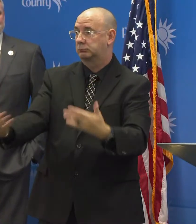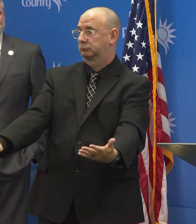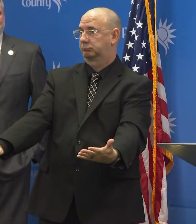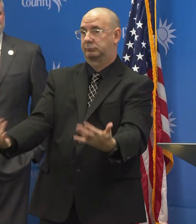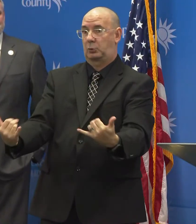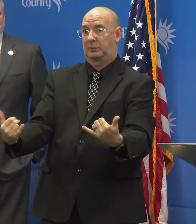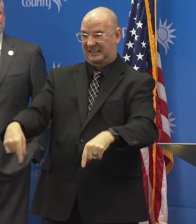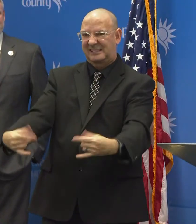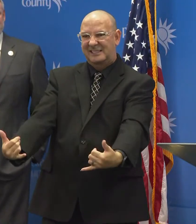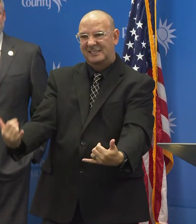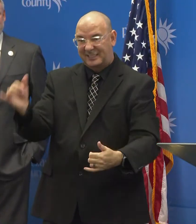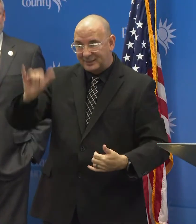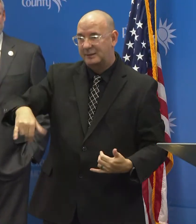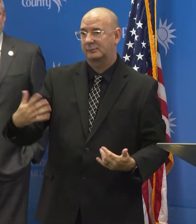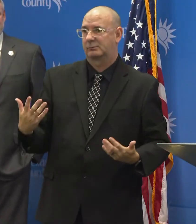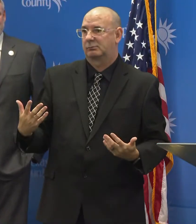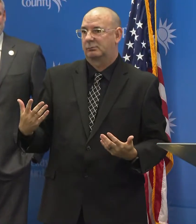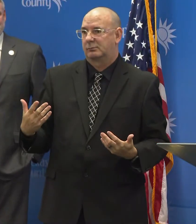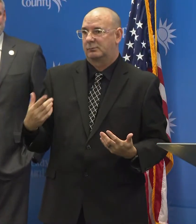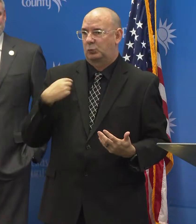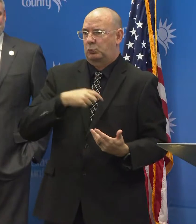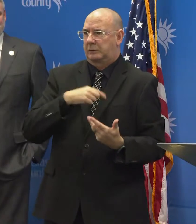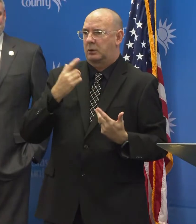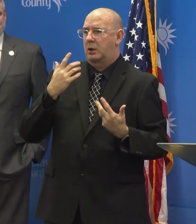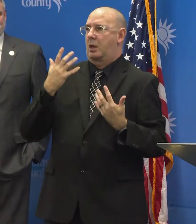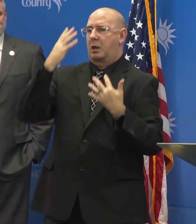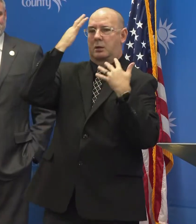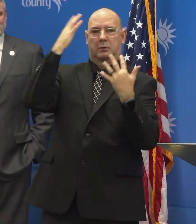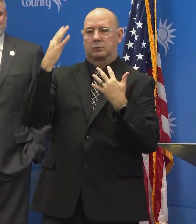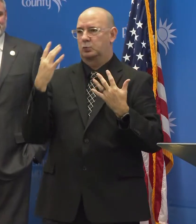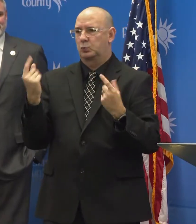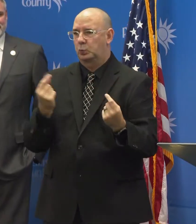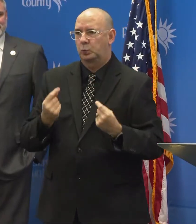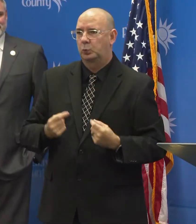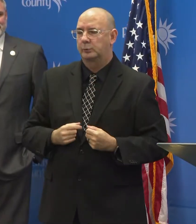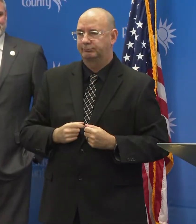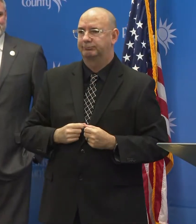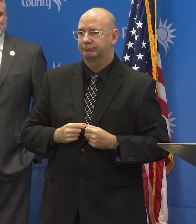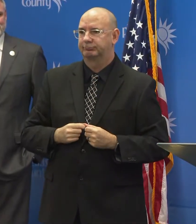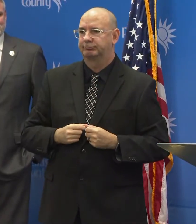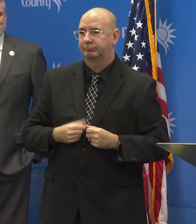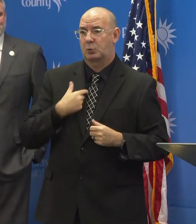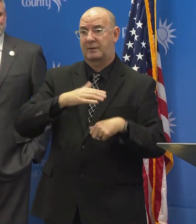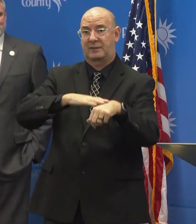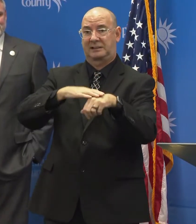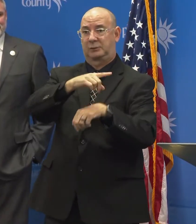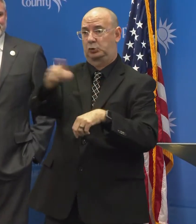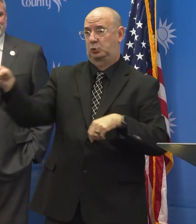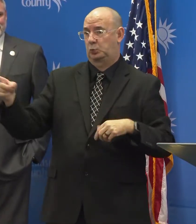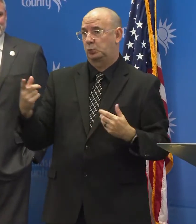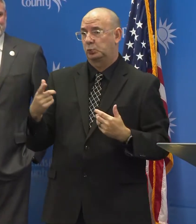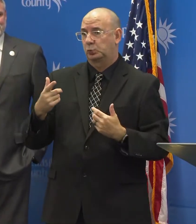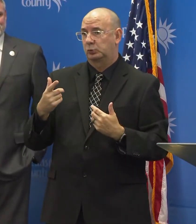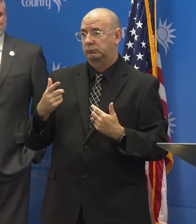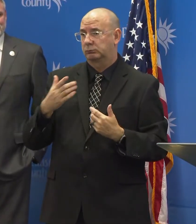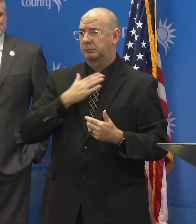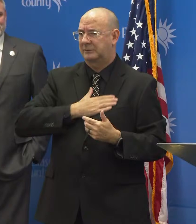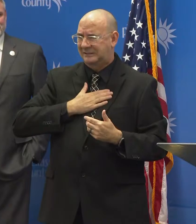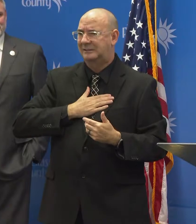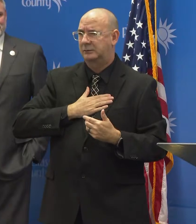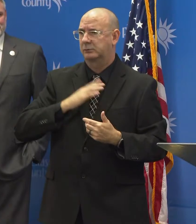we have all feared. So we advise everyone in the Tampa Bay area to please take this